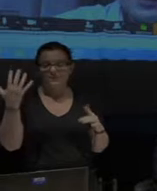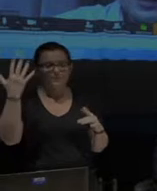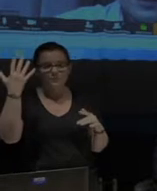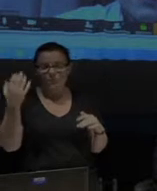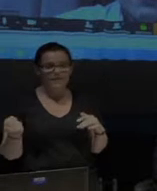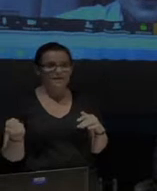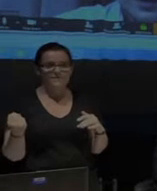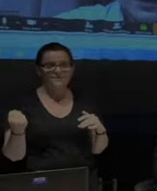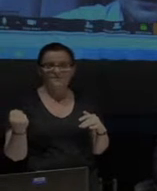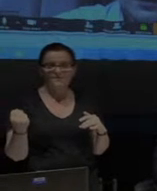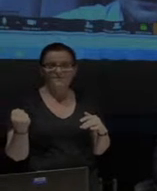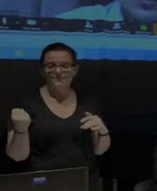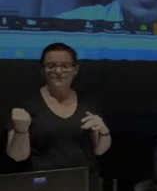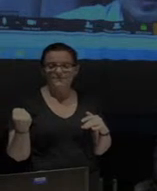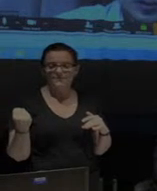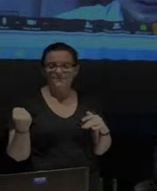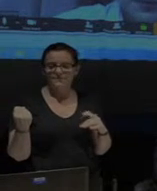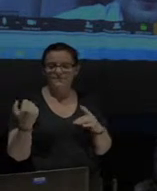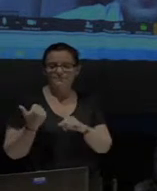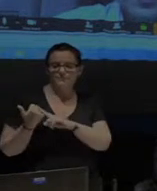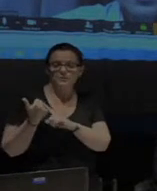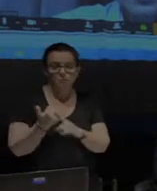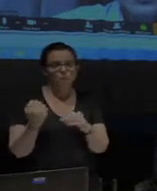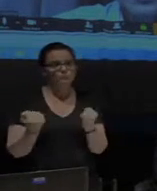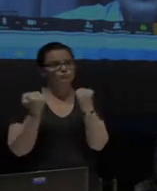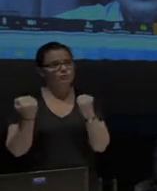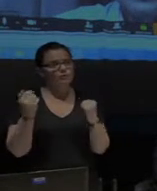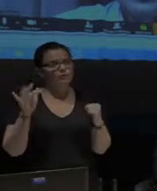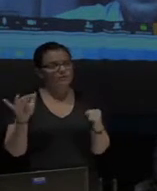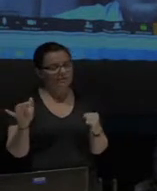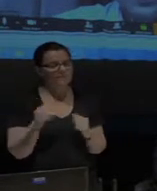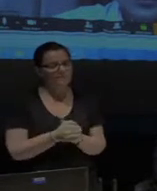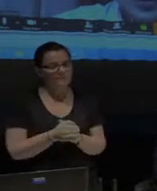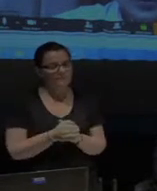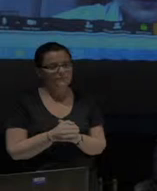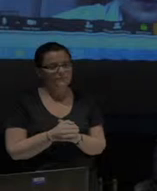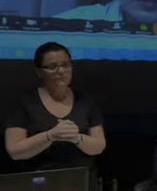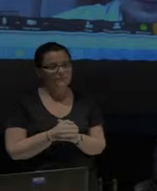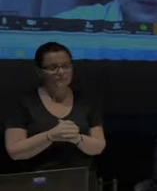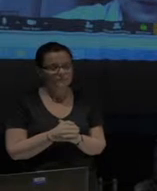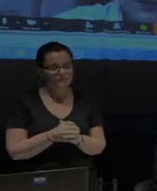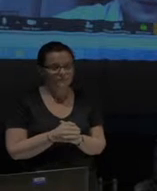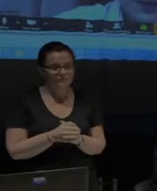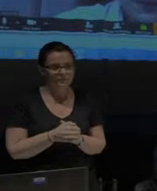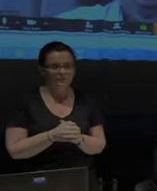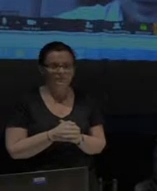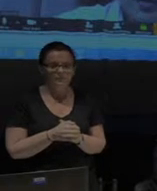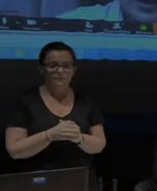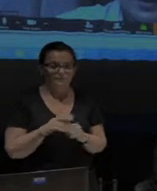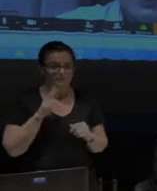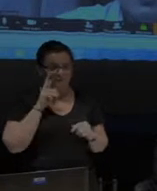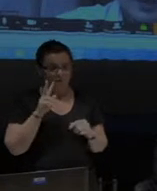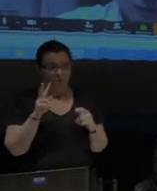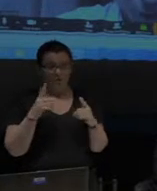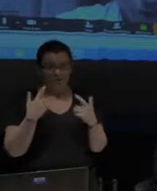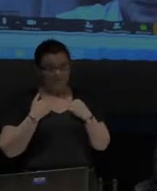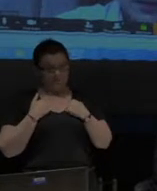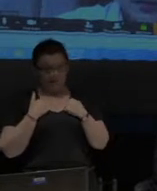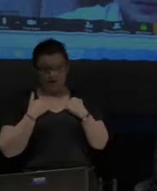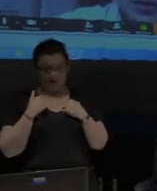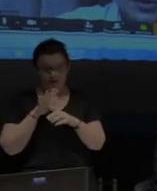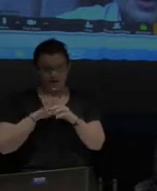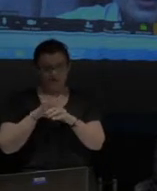as supportive. And if I look further afield from where I am, but